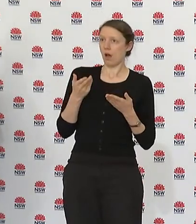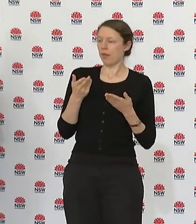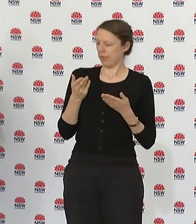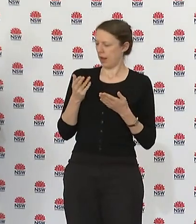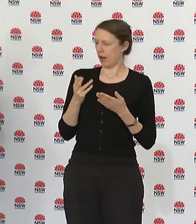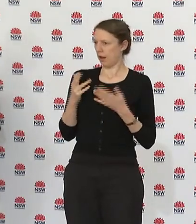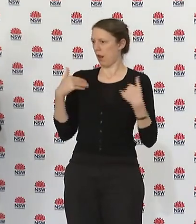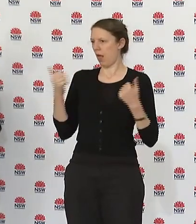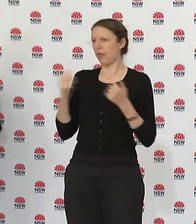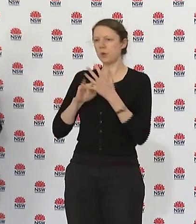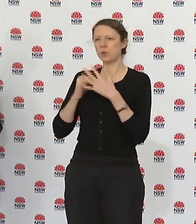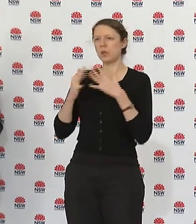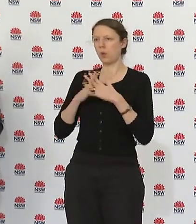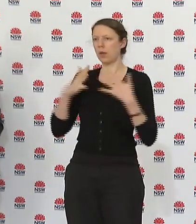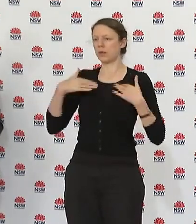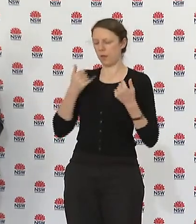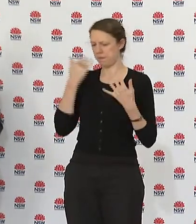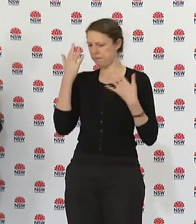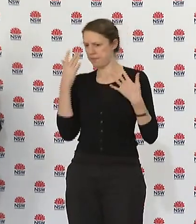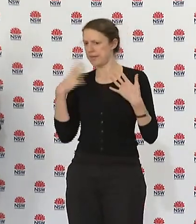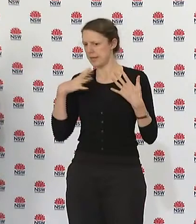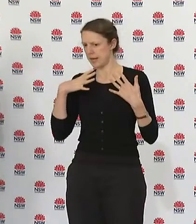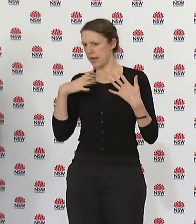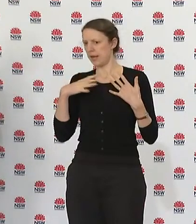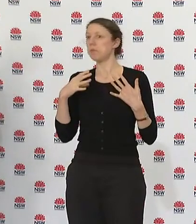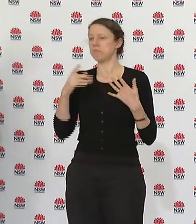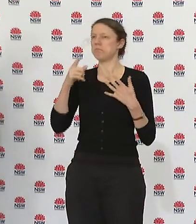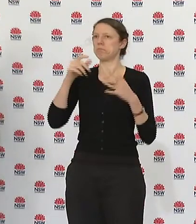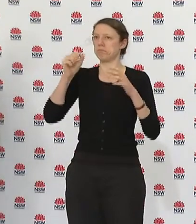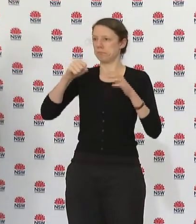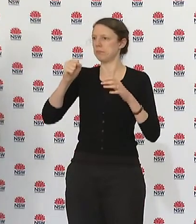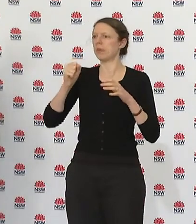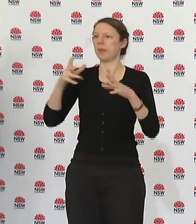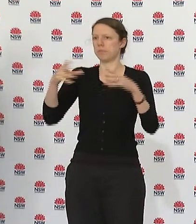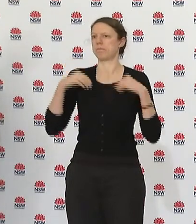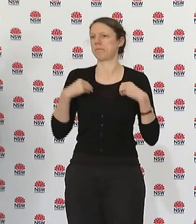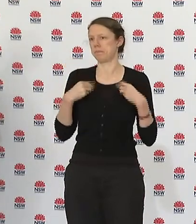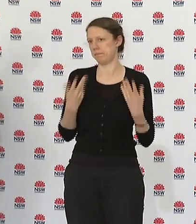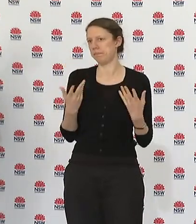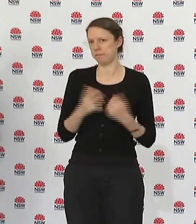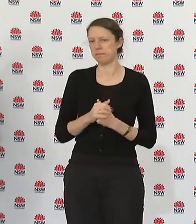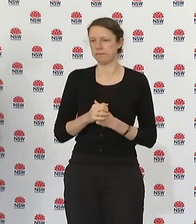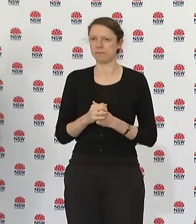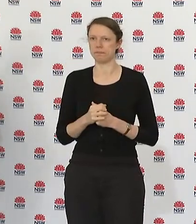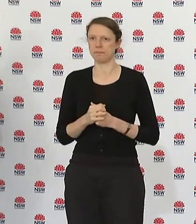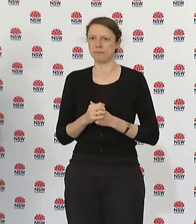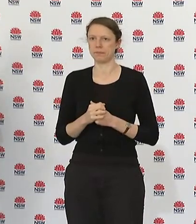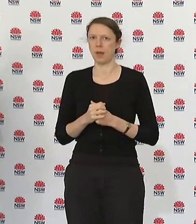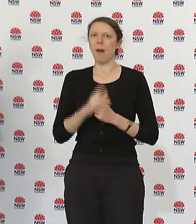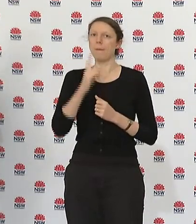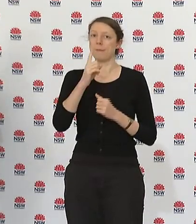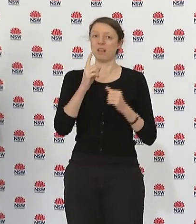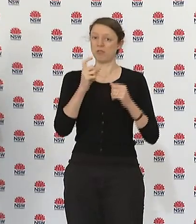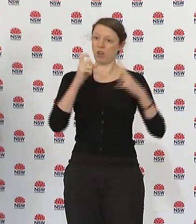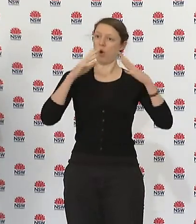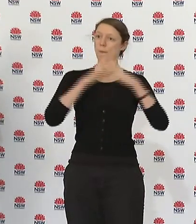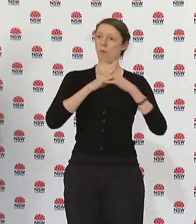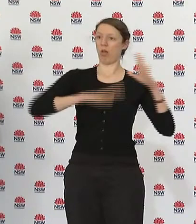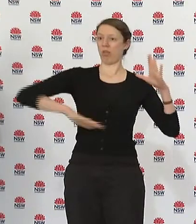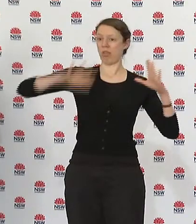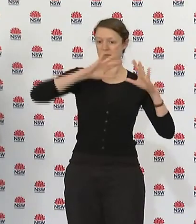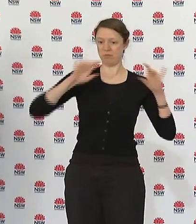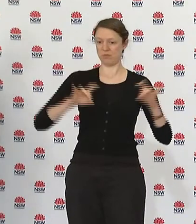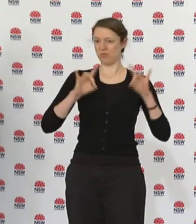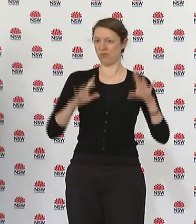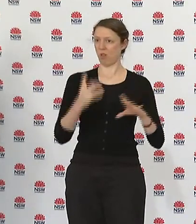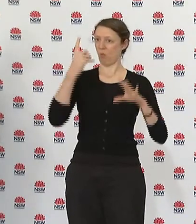necessary. But I am grateful. I mean, I think that goes to what I was saying on Saturday morning about a Commonwealth. I think that working together